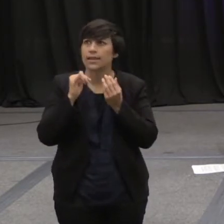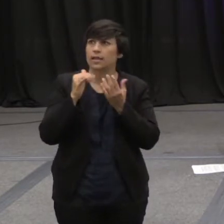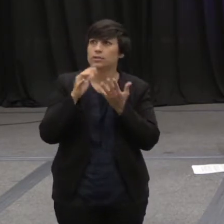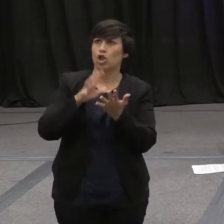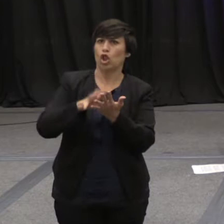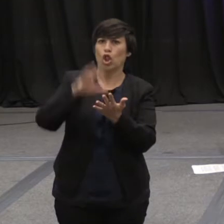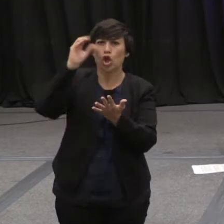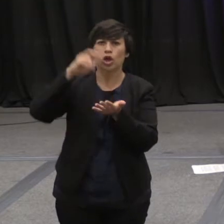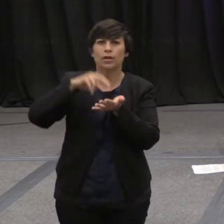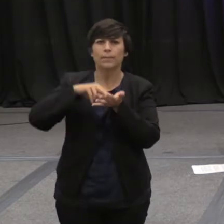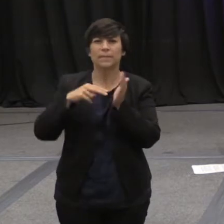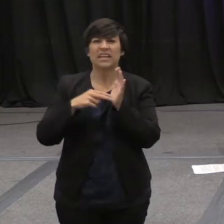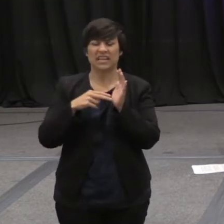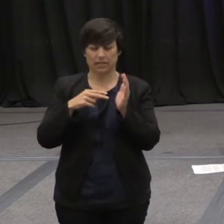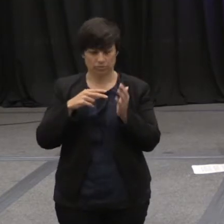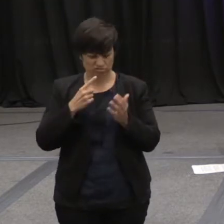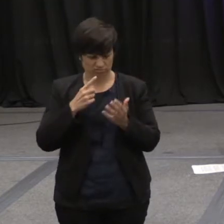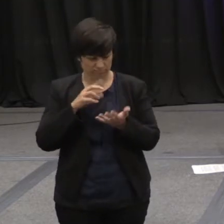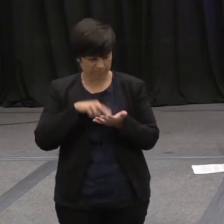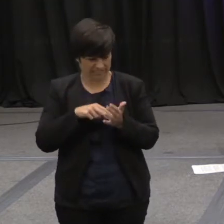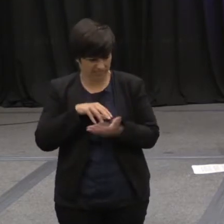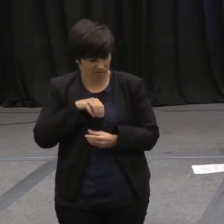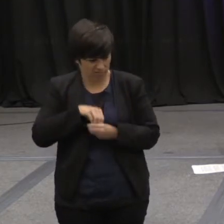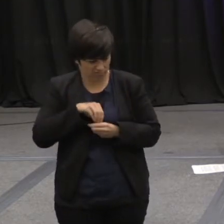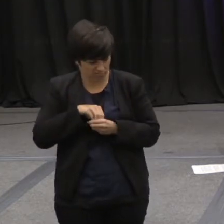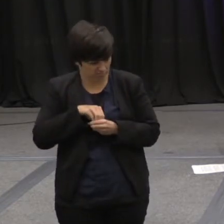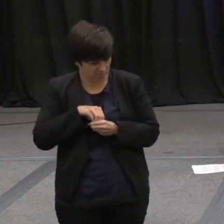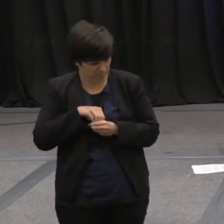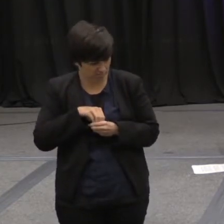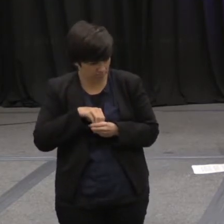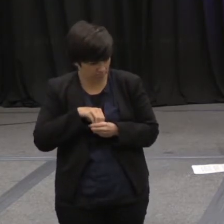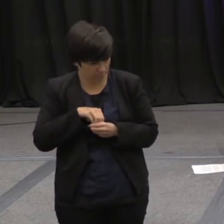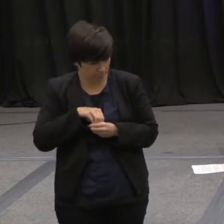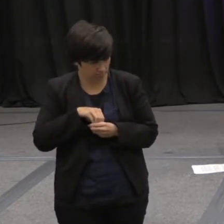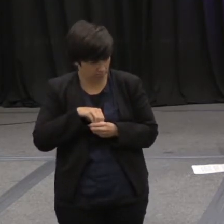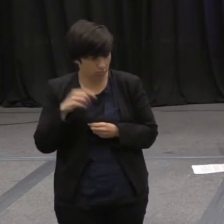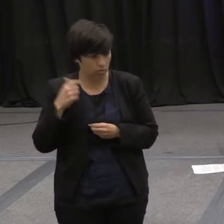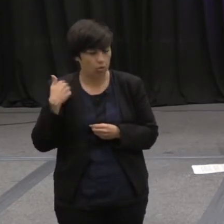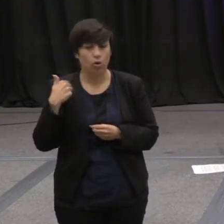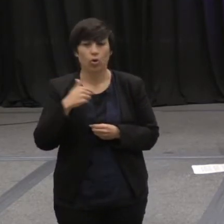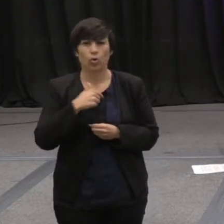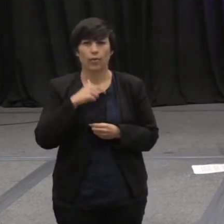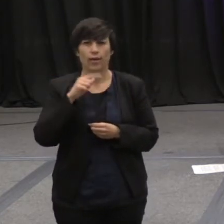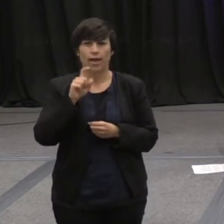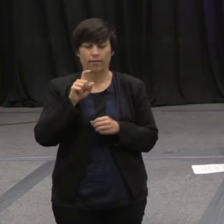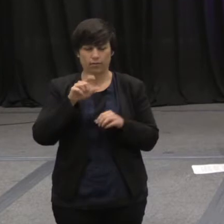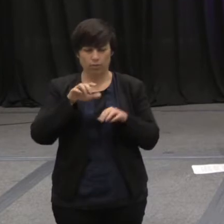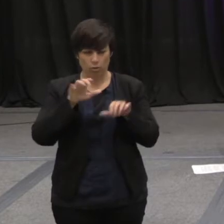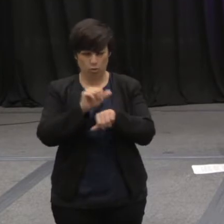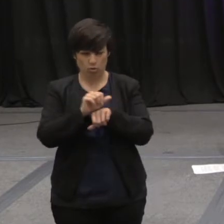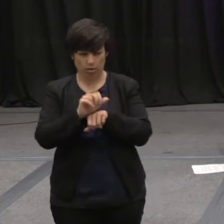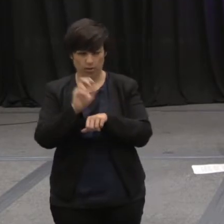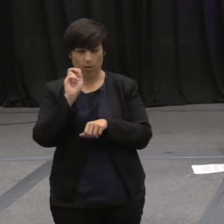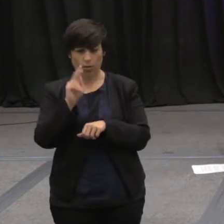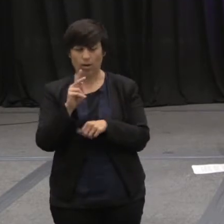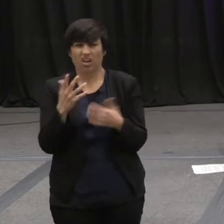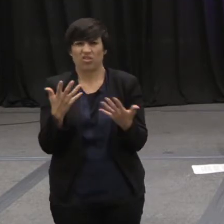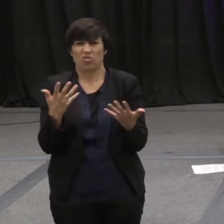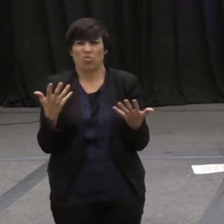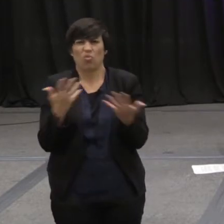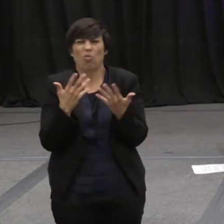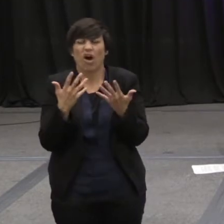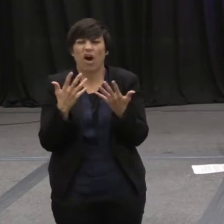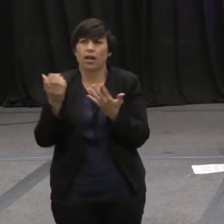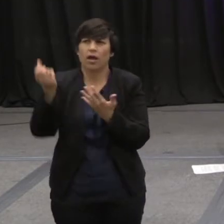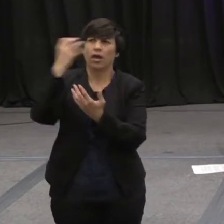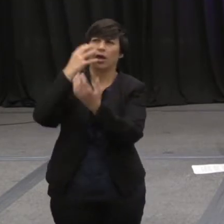And so we have to do some work on, all right, so what are the messages I've